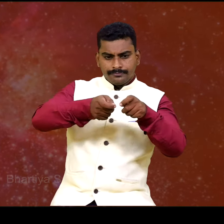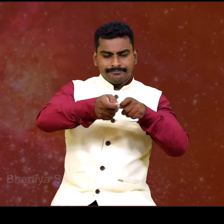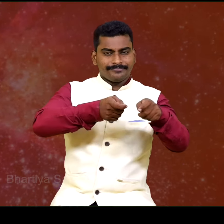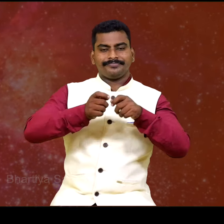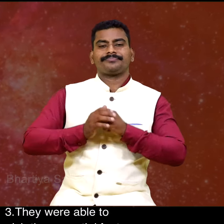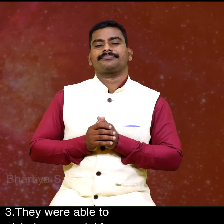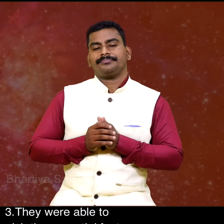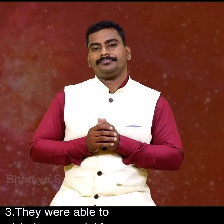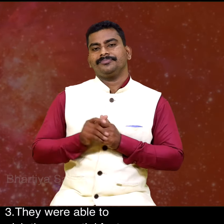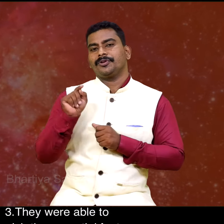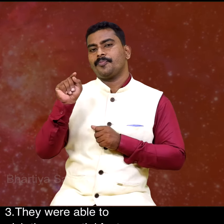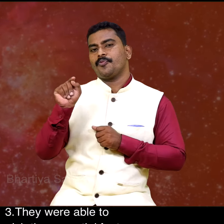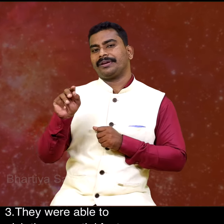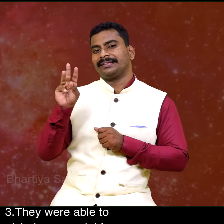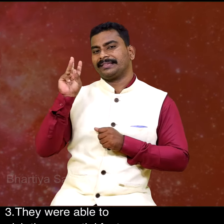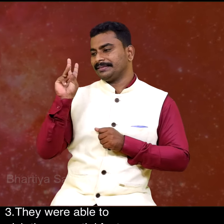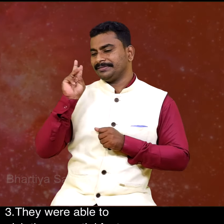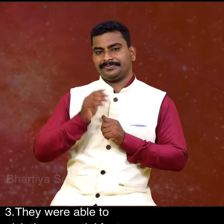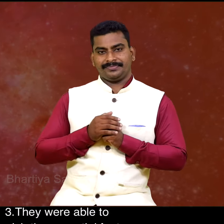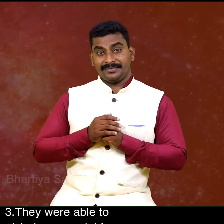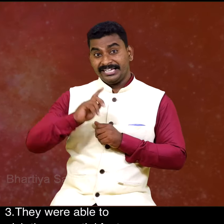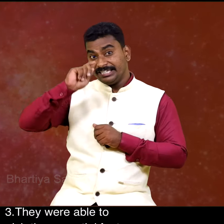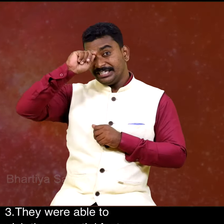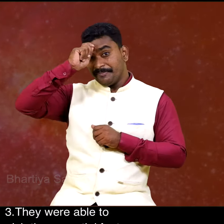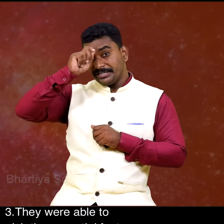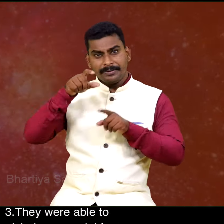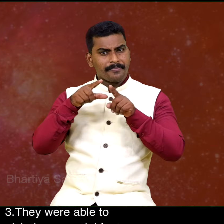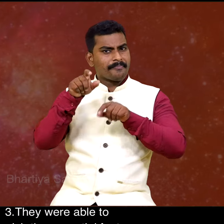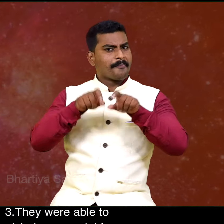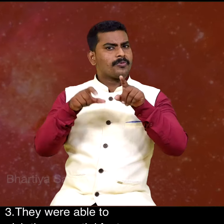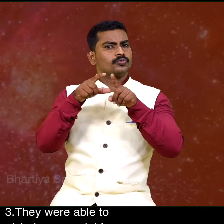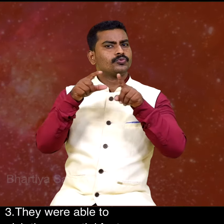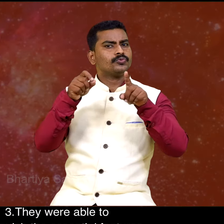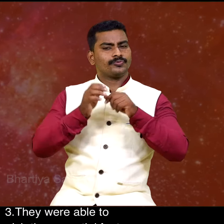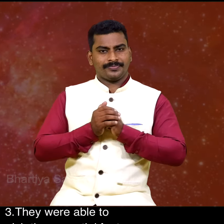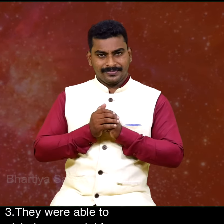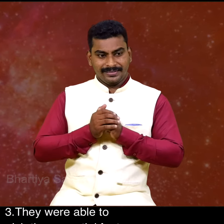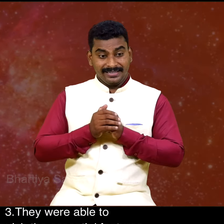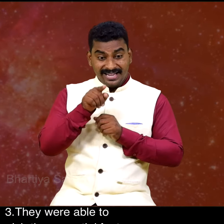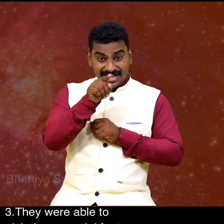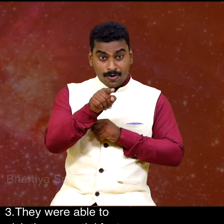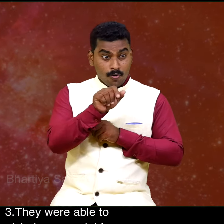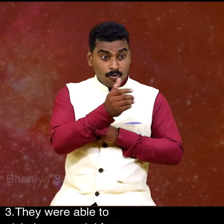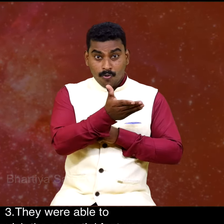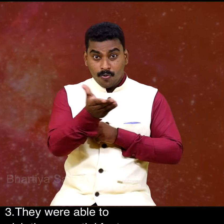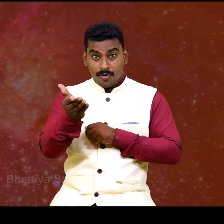Third, they were able to distinguish the essential features of